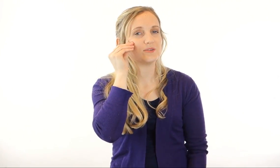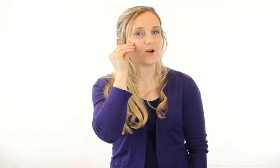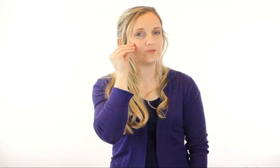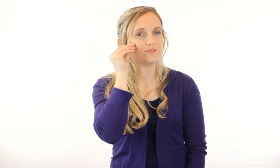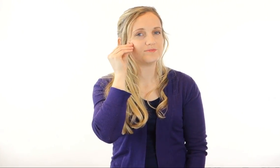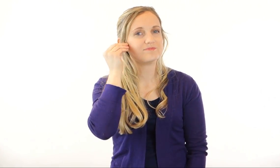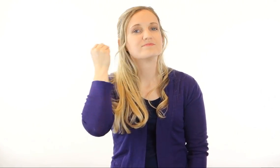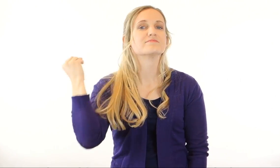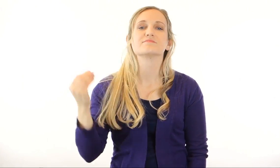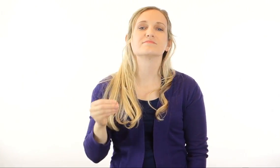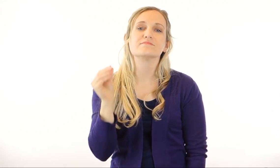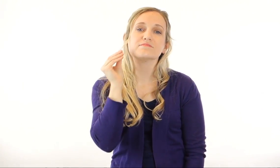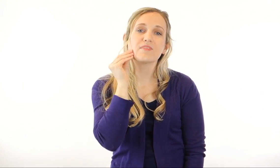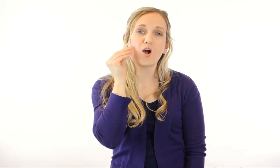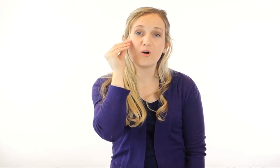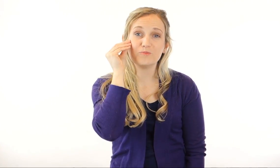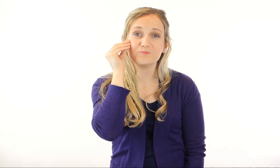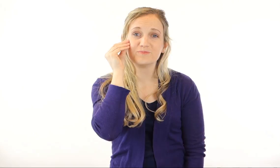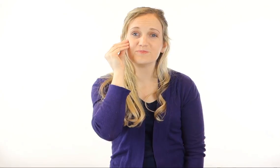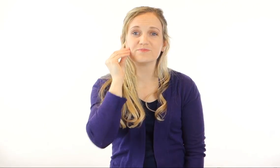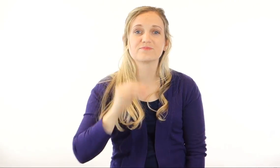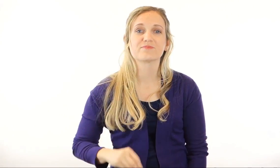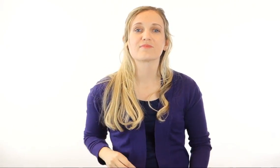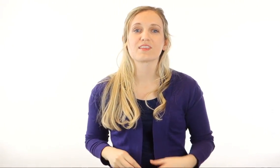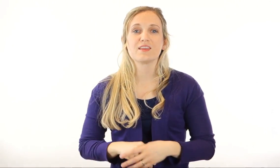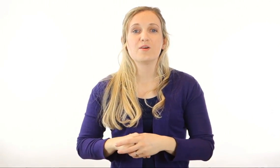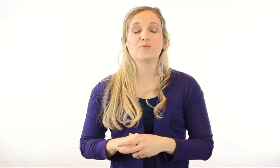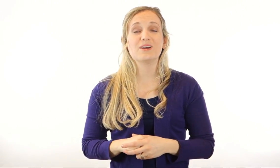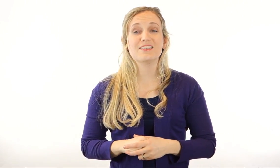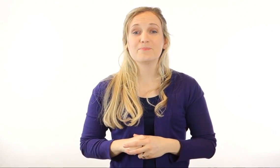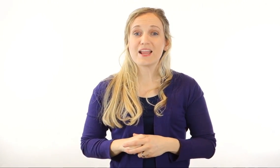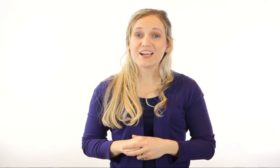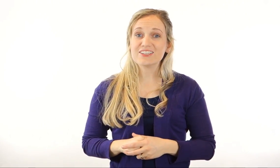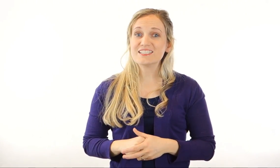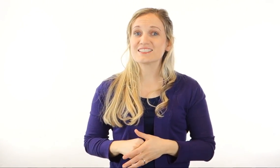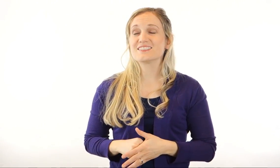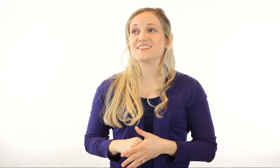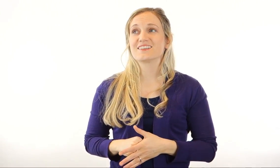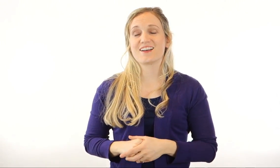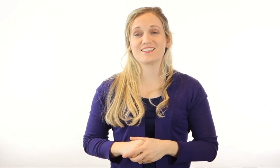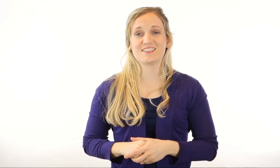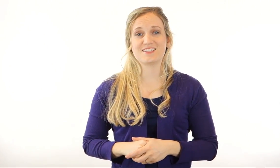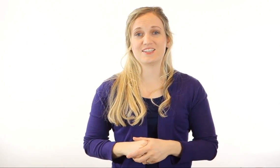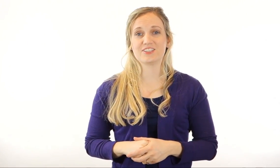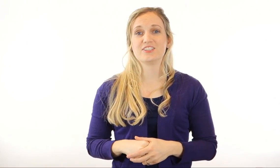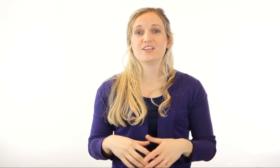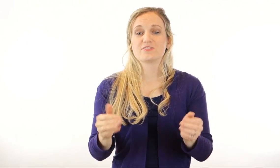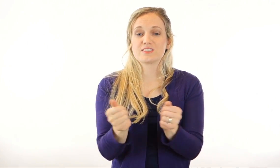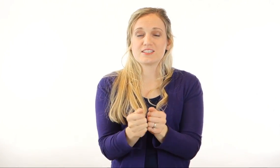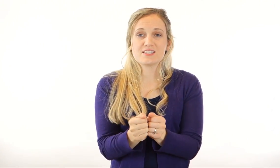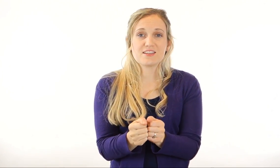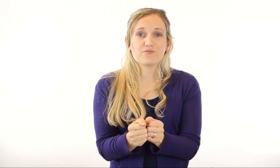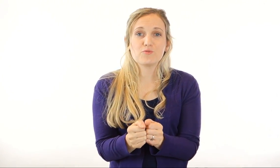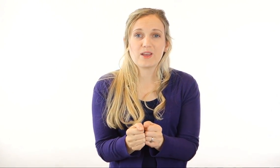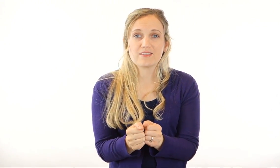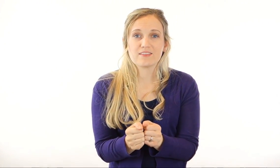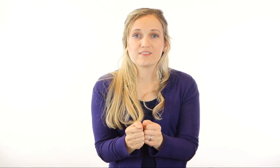cheekbone. Home. With parents, kind and dear. So this is the sign for with. You